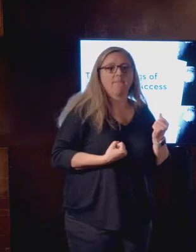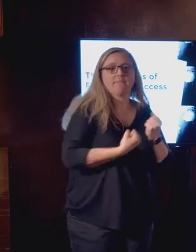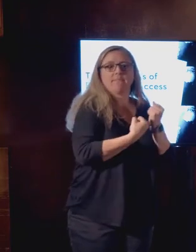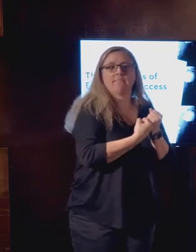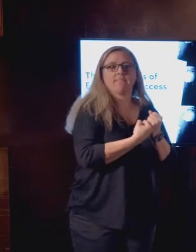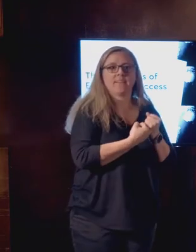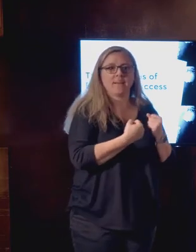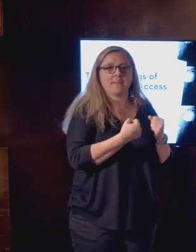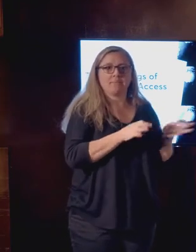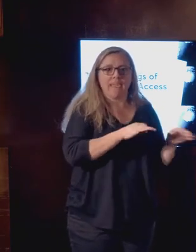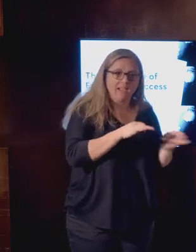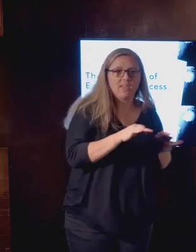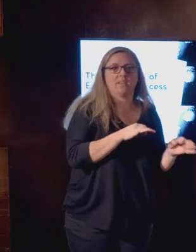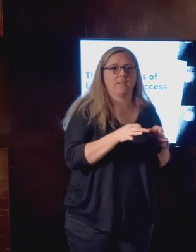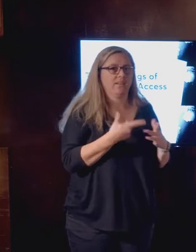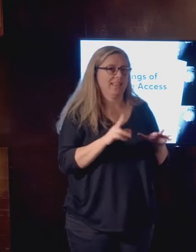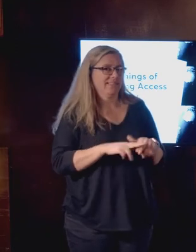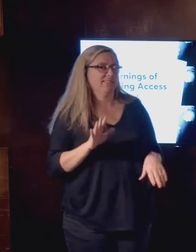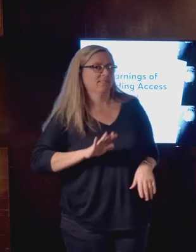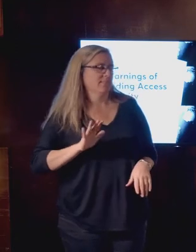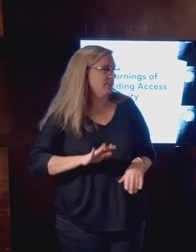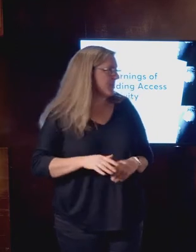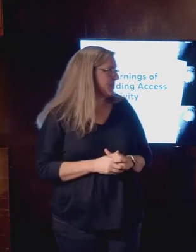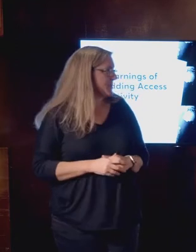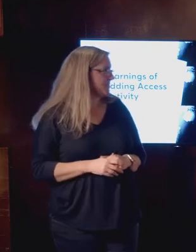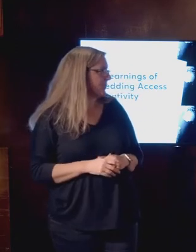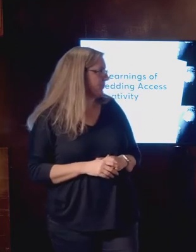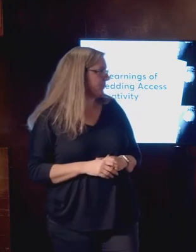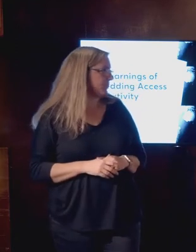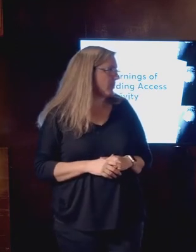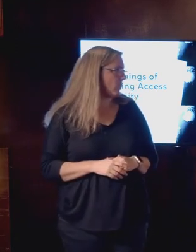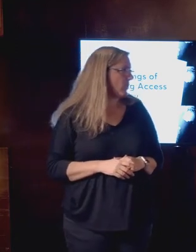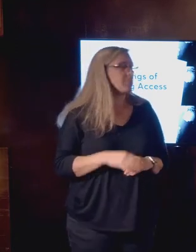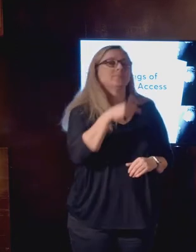case she needed to go to the toilet. Yeah. I want to talk a little bit now from